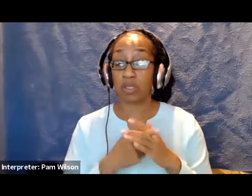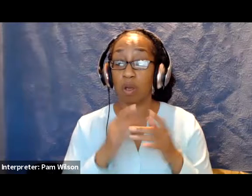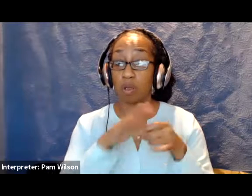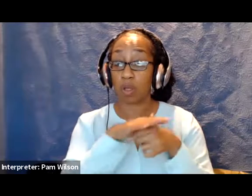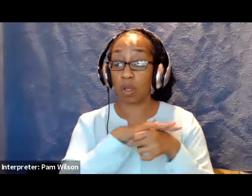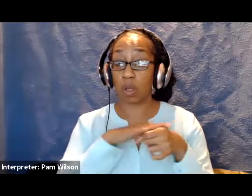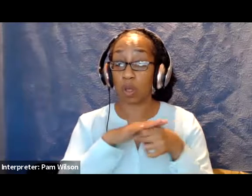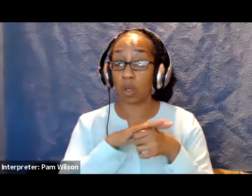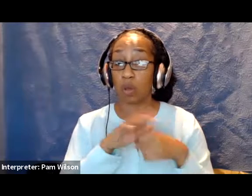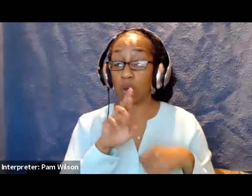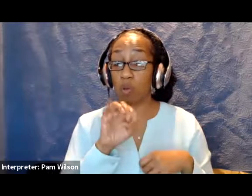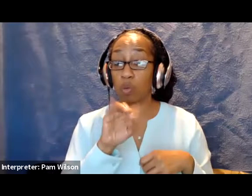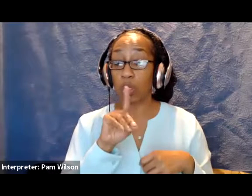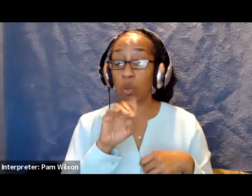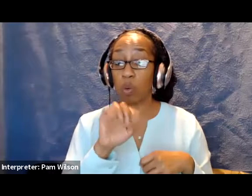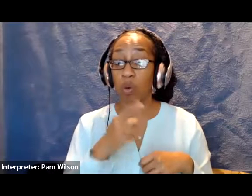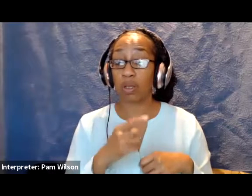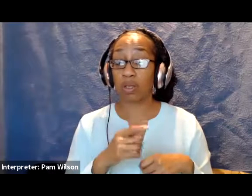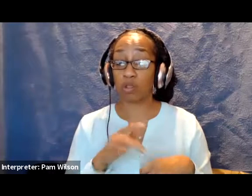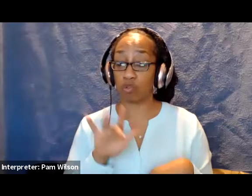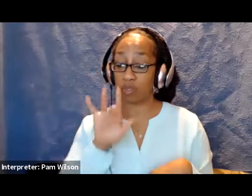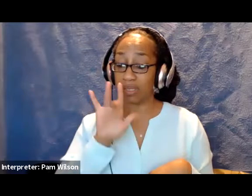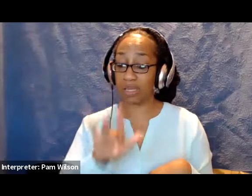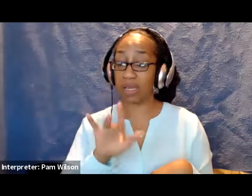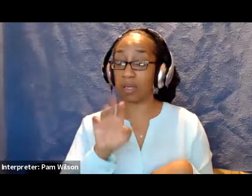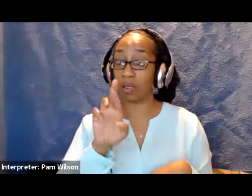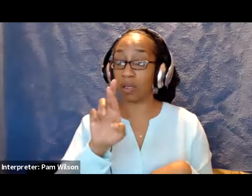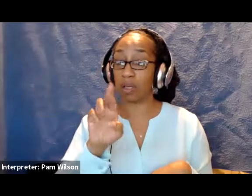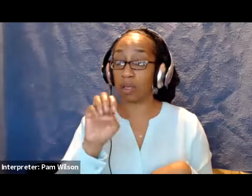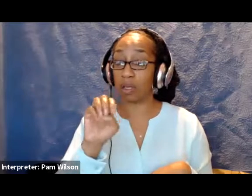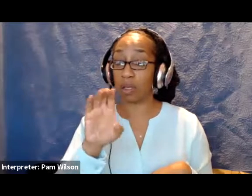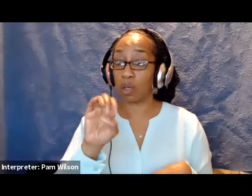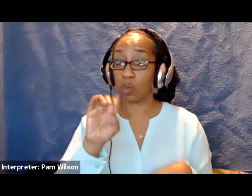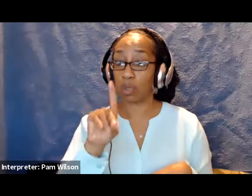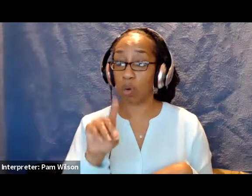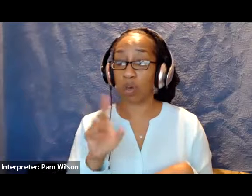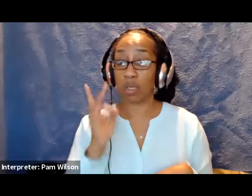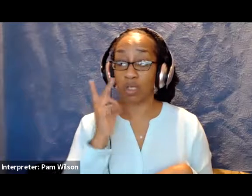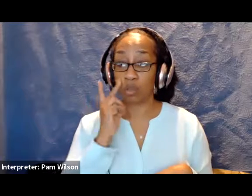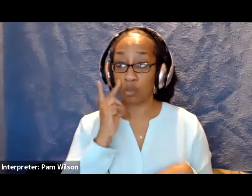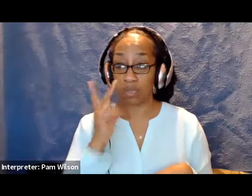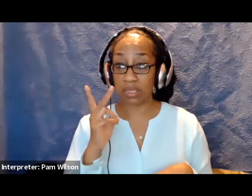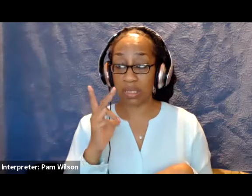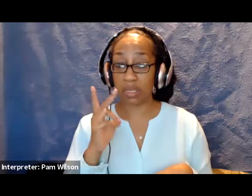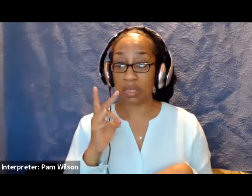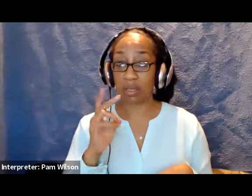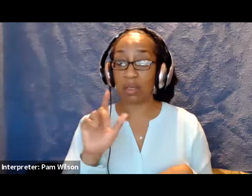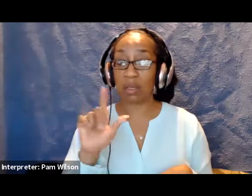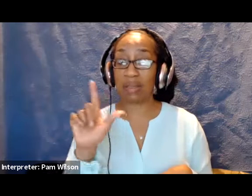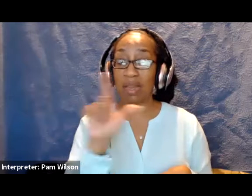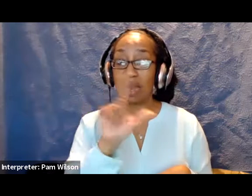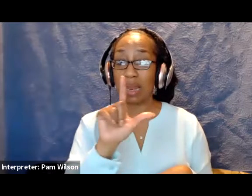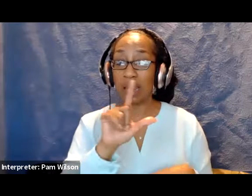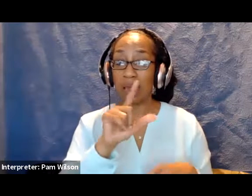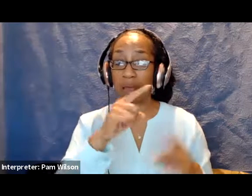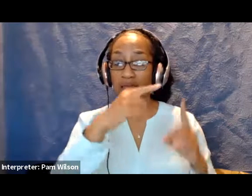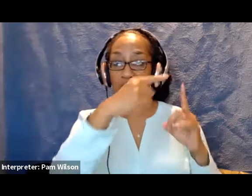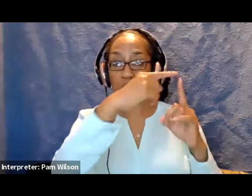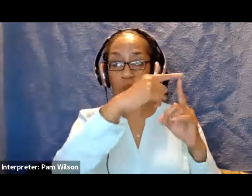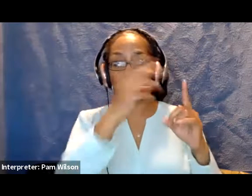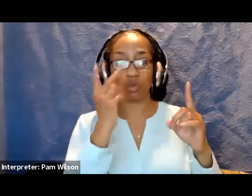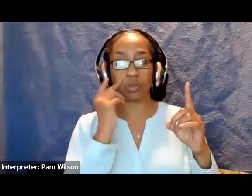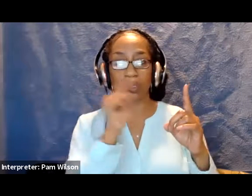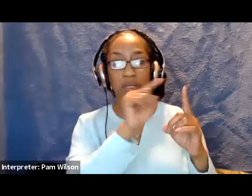hit record. The host is going to see that. You're going to see that in the upper left-hand corner so that you know that the meeting is